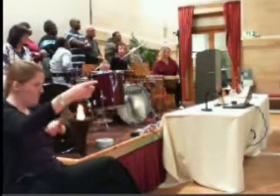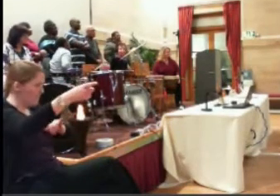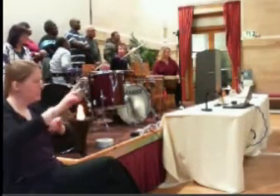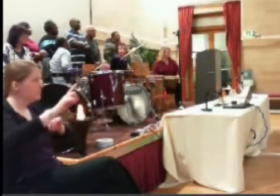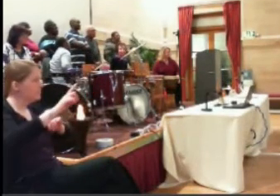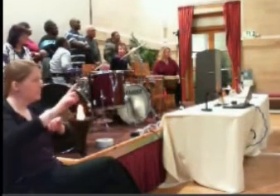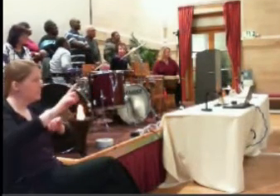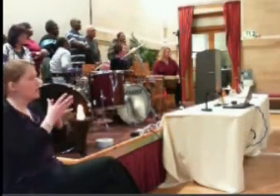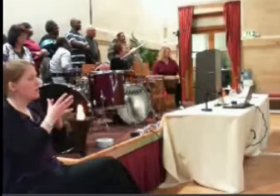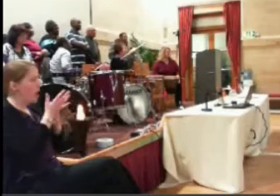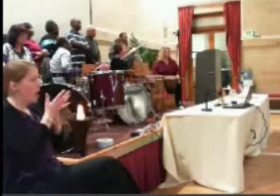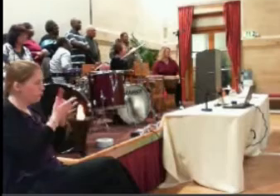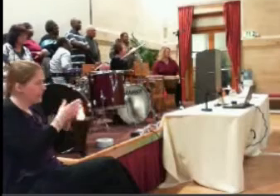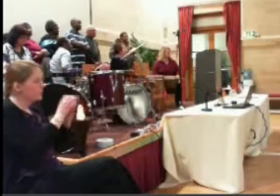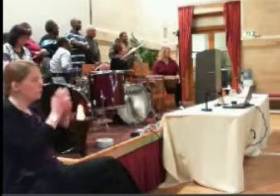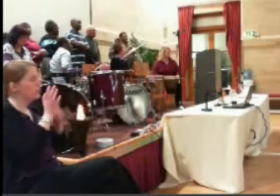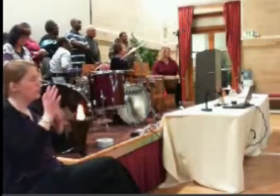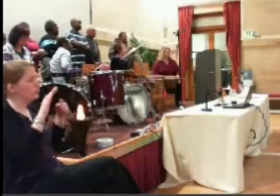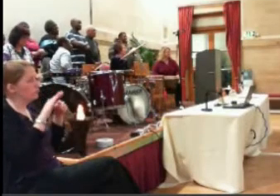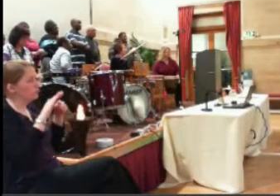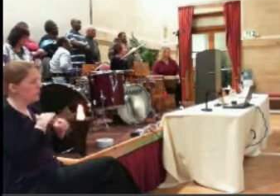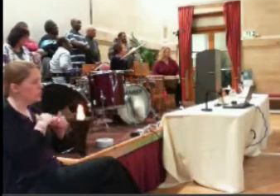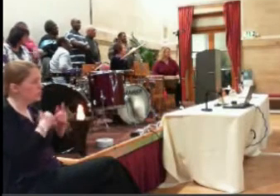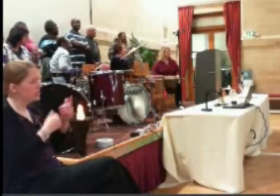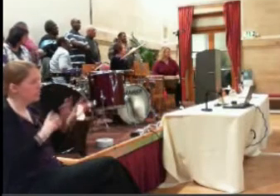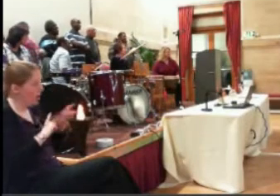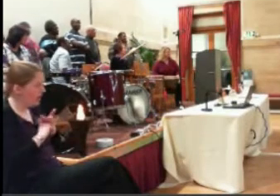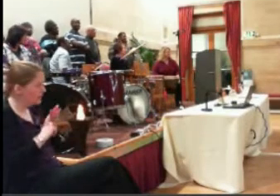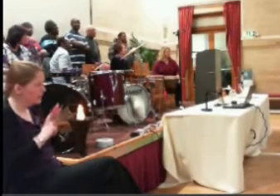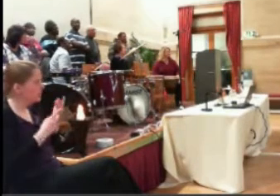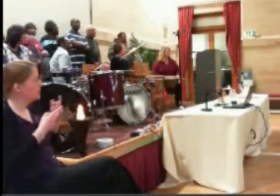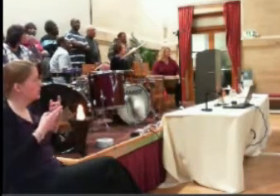I thank Sari and Bristol Refugee Rights